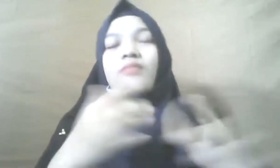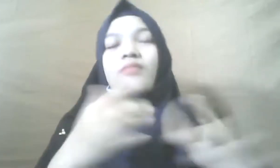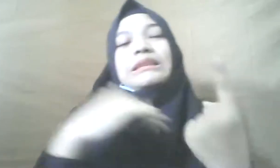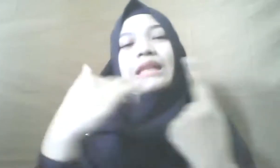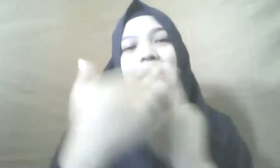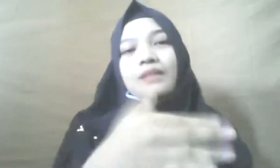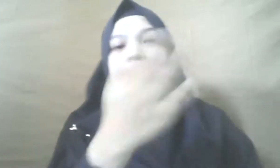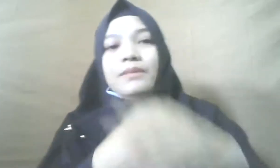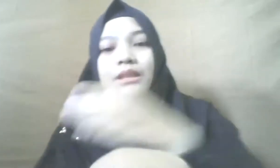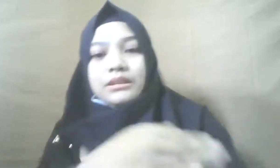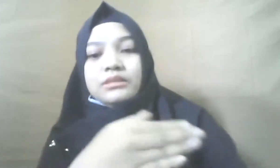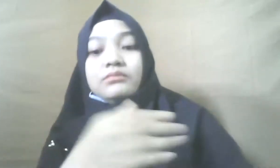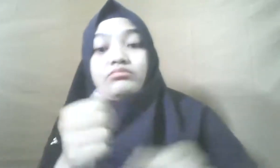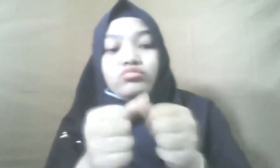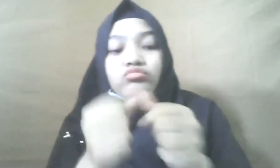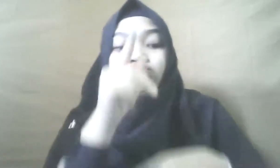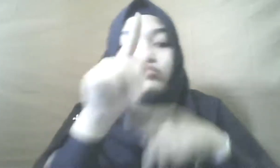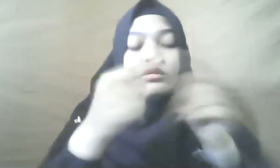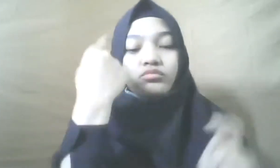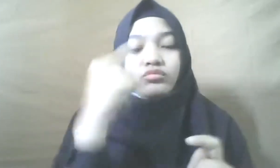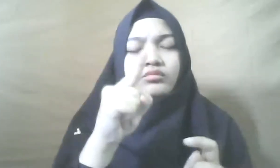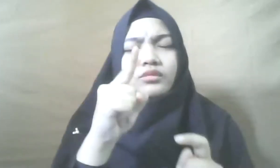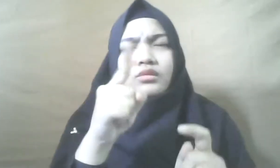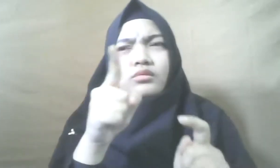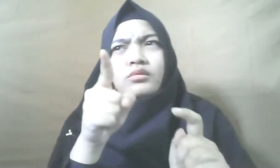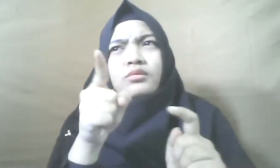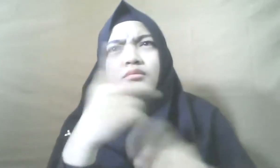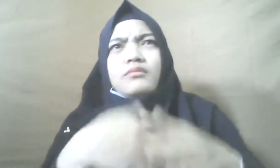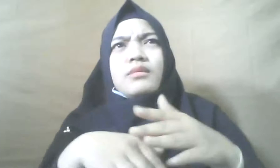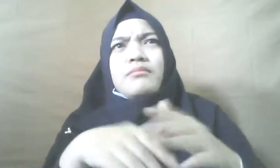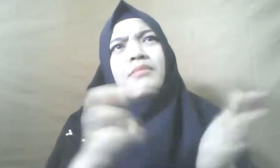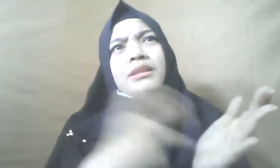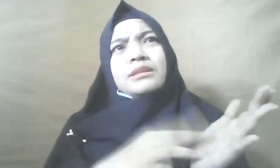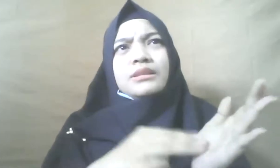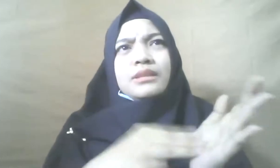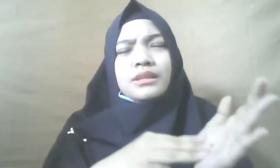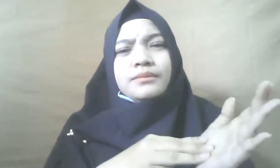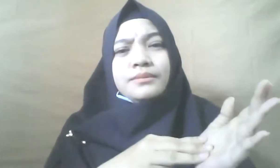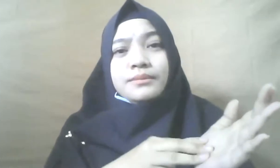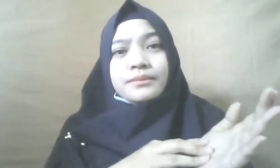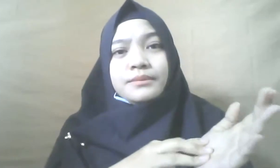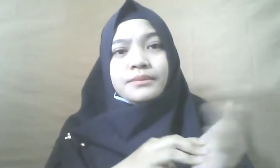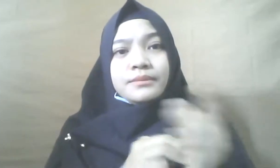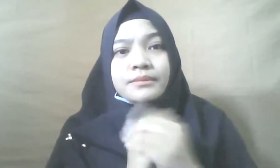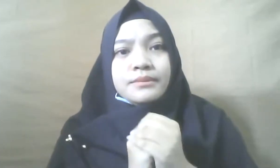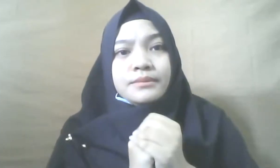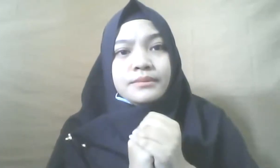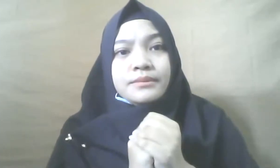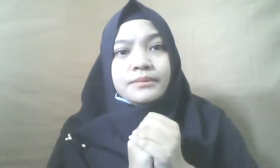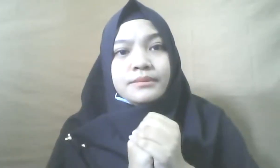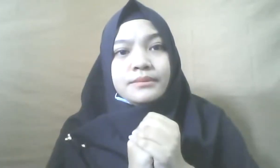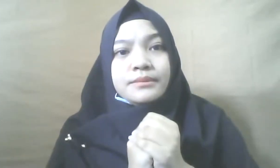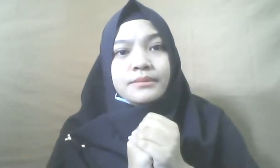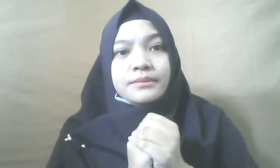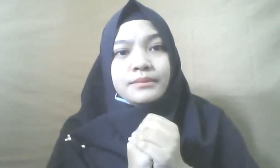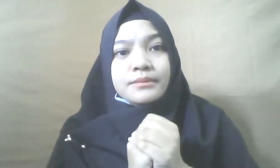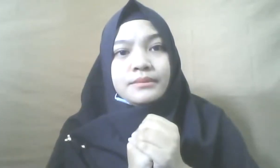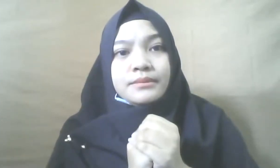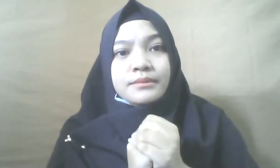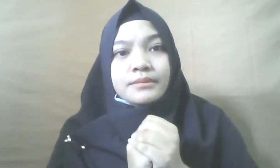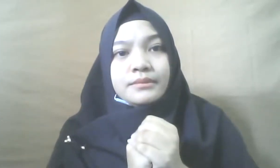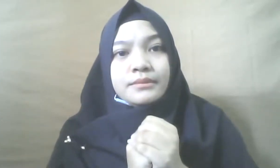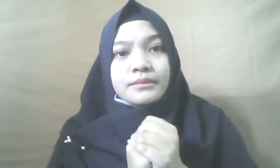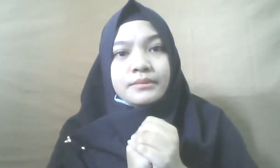government regulation actually stipulates that local government... Dina, sorry to cut you. Did you mean to share your